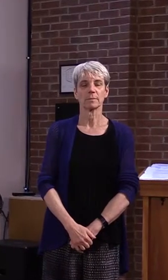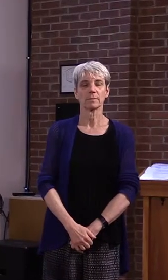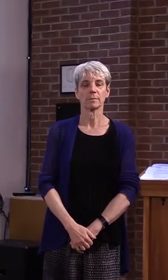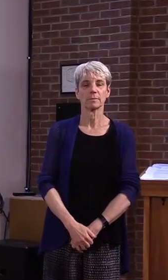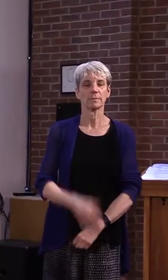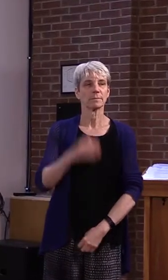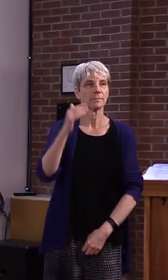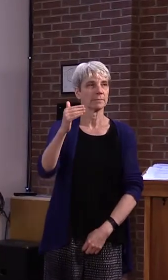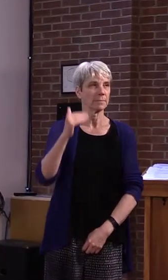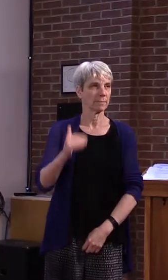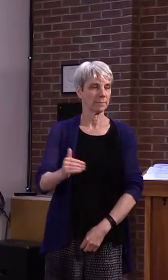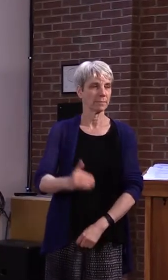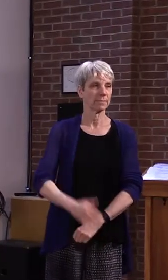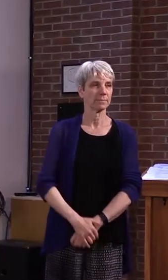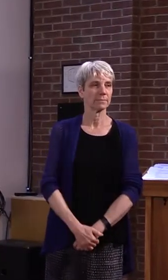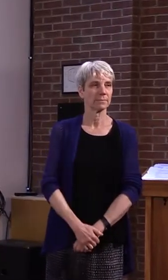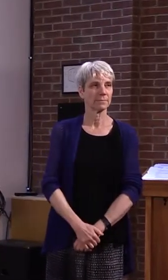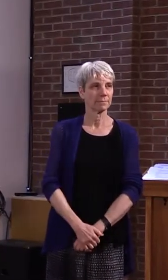Mara, the Barton Chronicle.